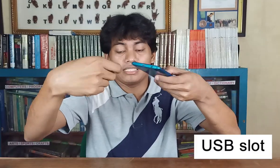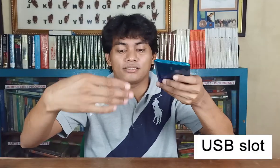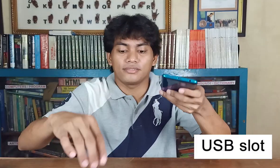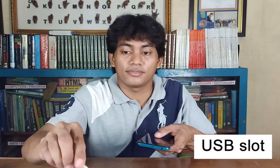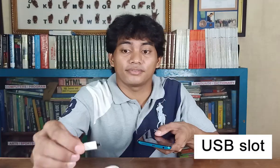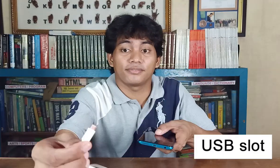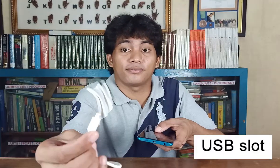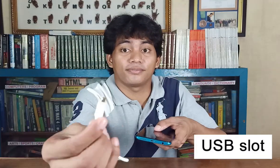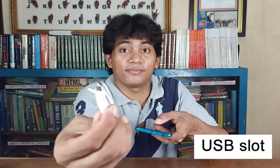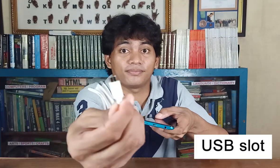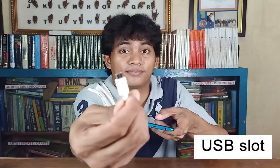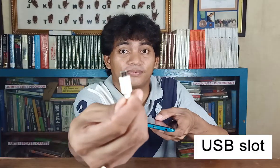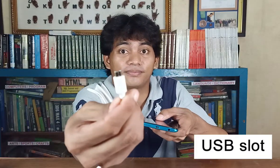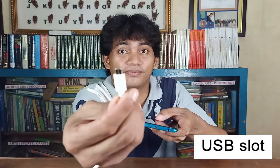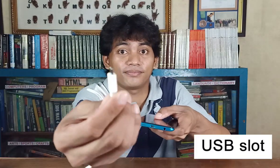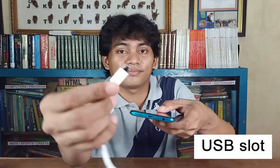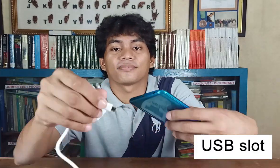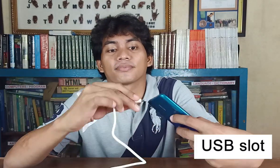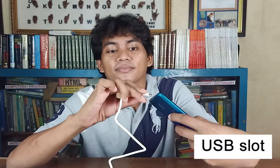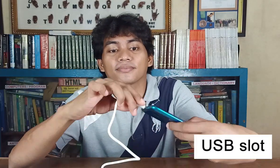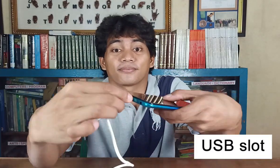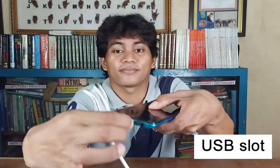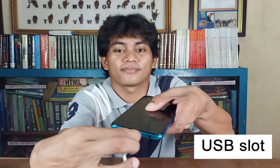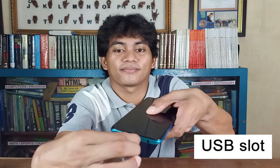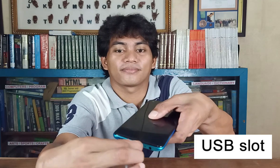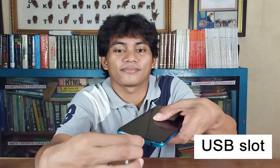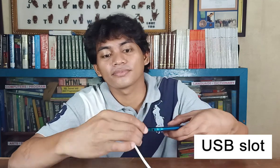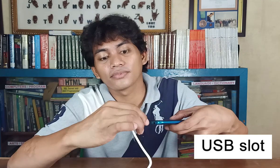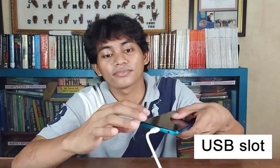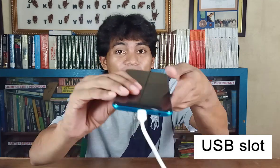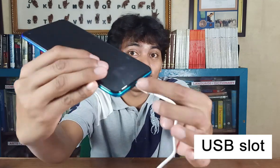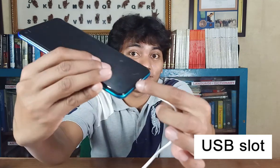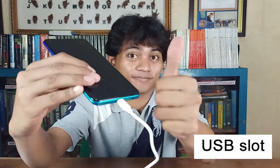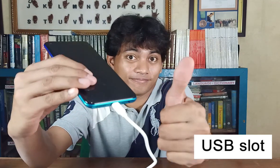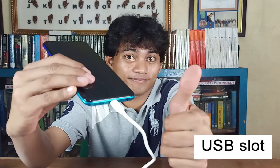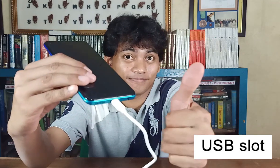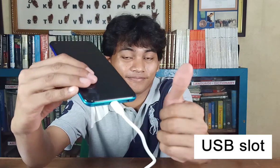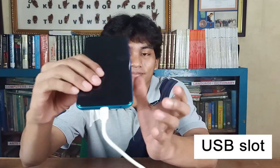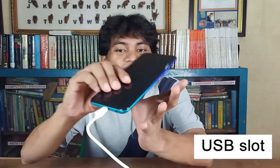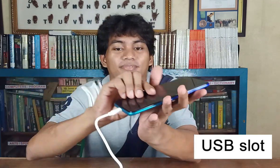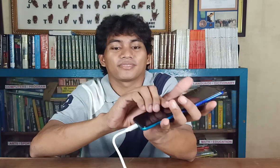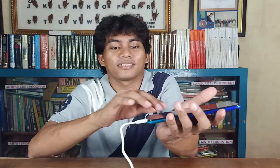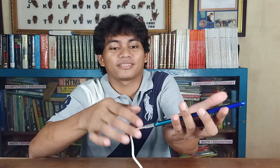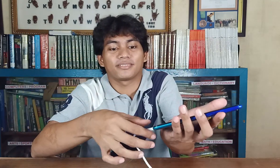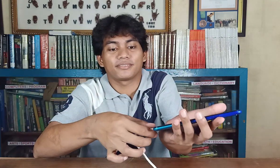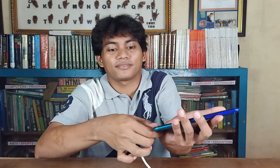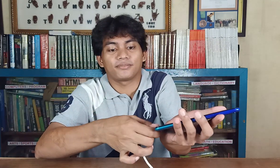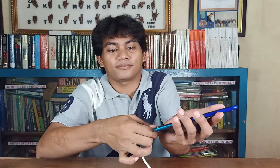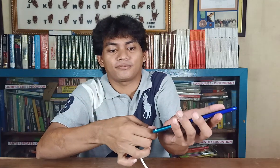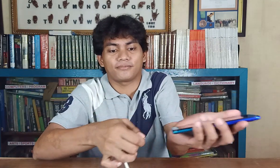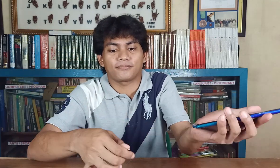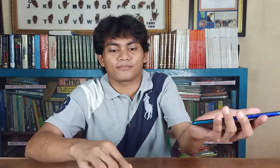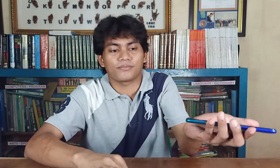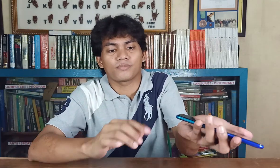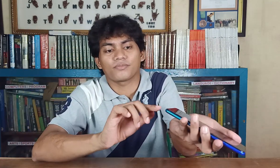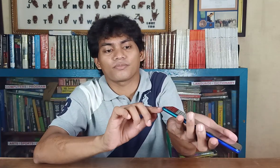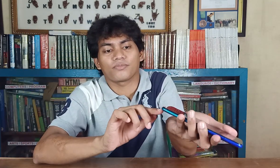USB slot. See? Lastly, we have